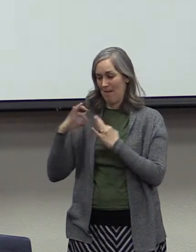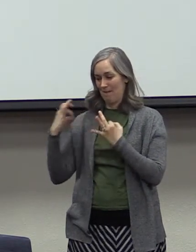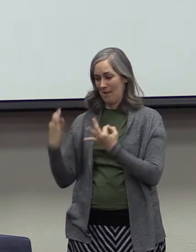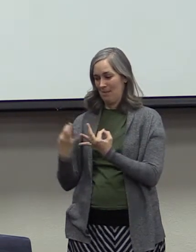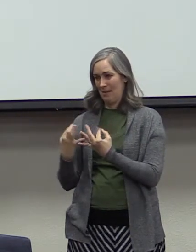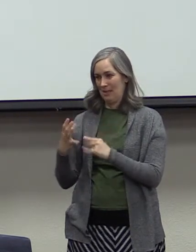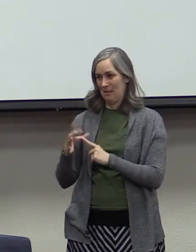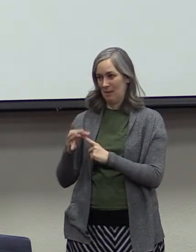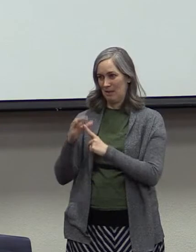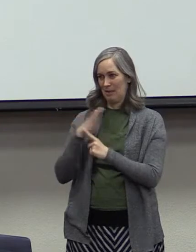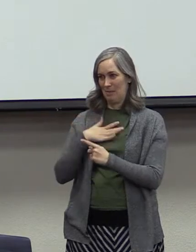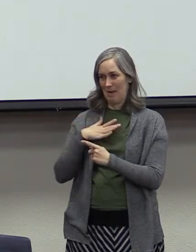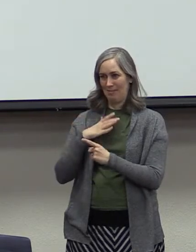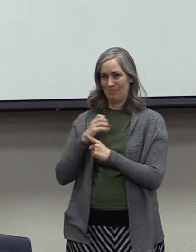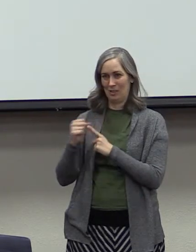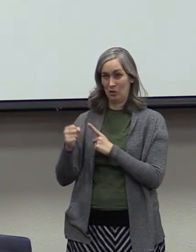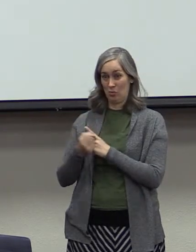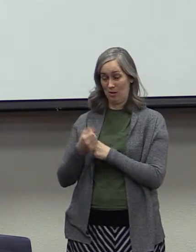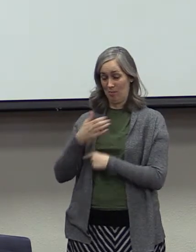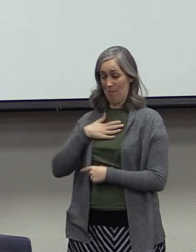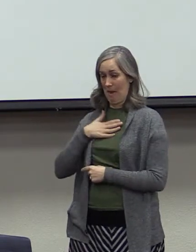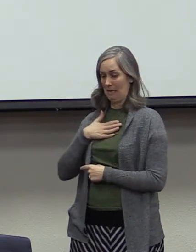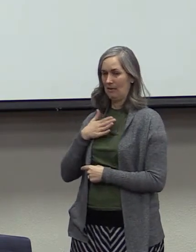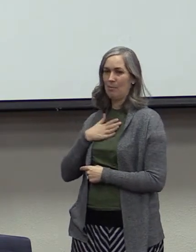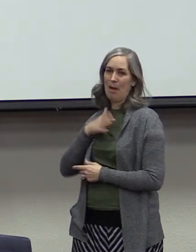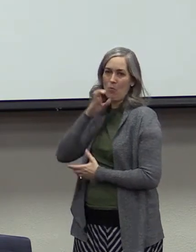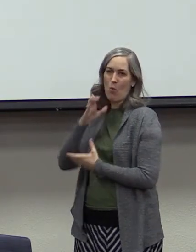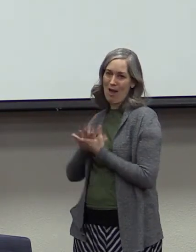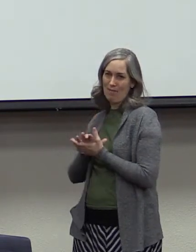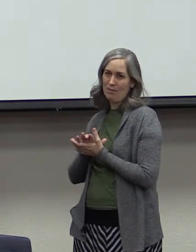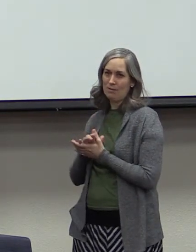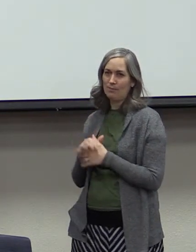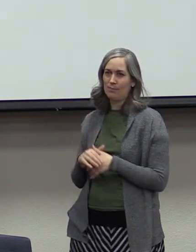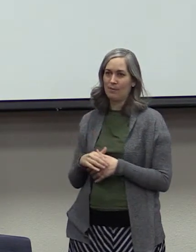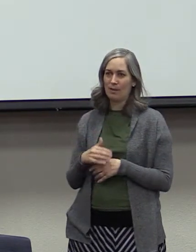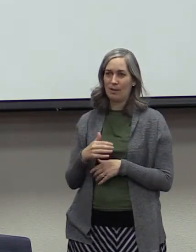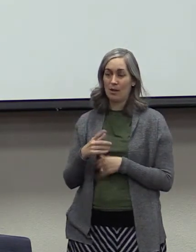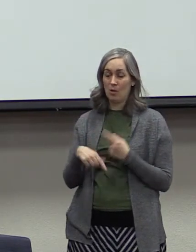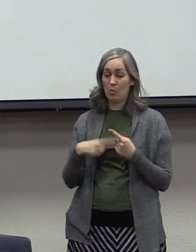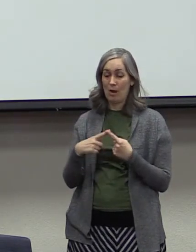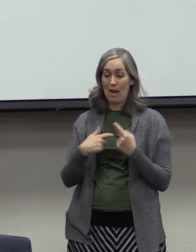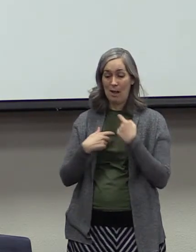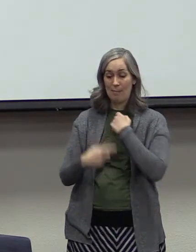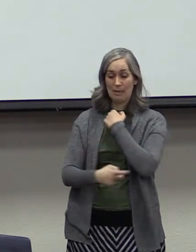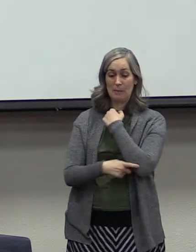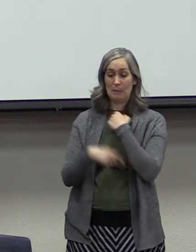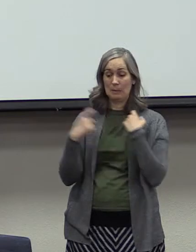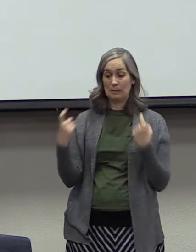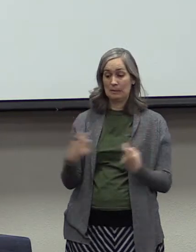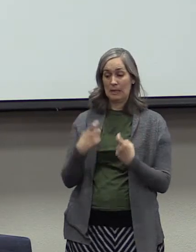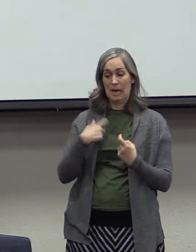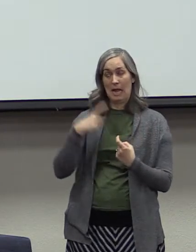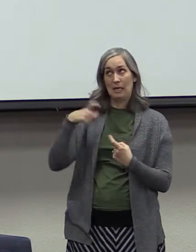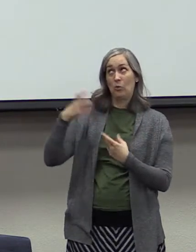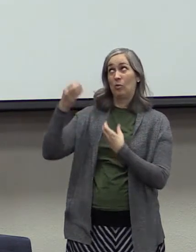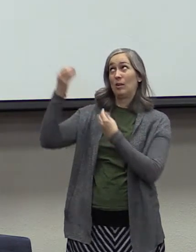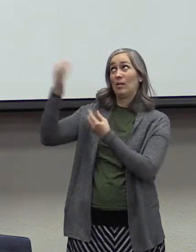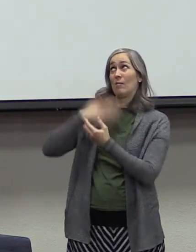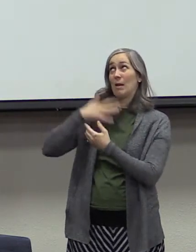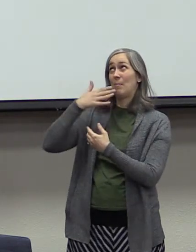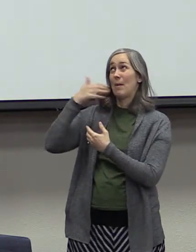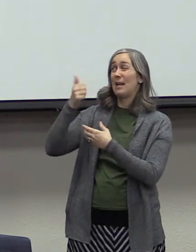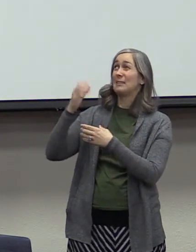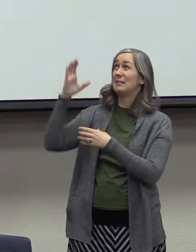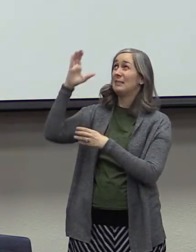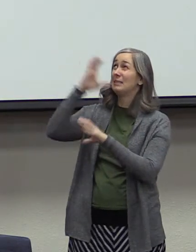situation, my wife. I need to give my best to Jesus when I'm tempted to sin and seek His help